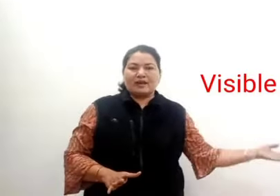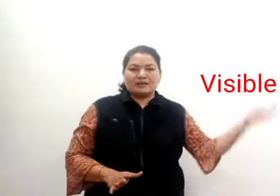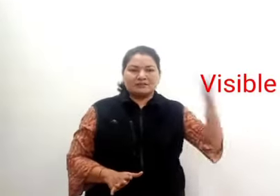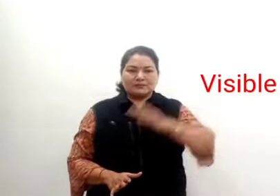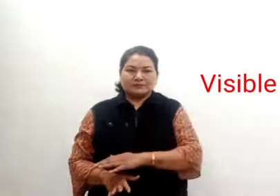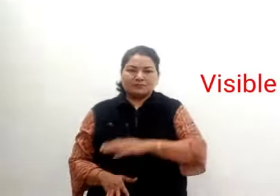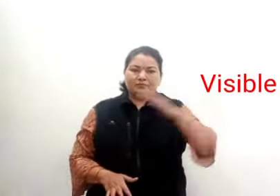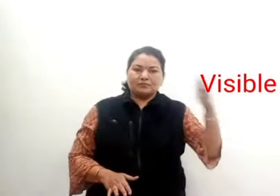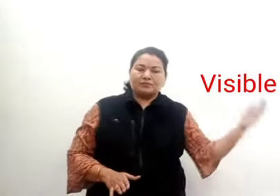hands,